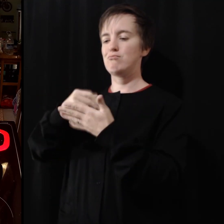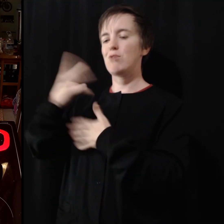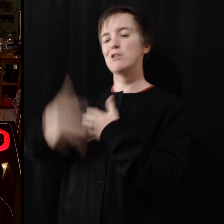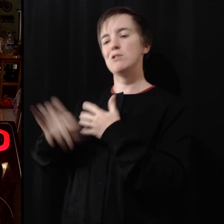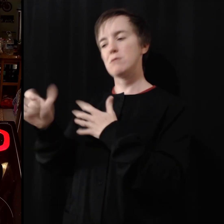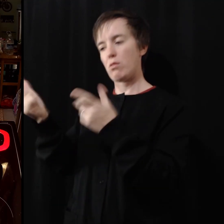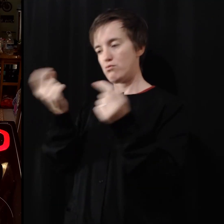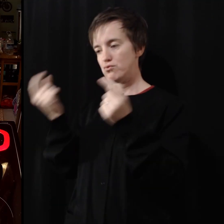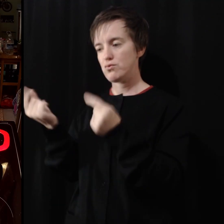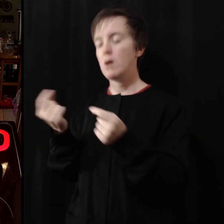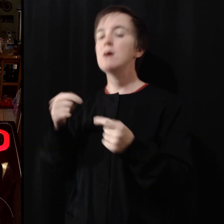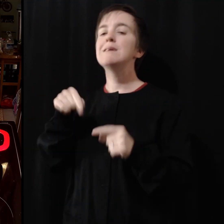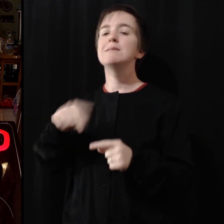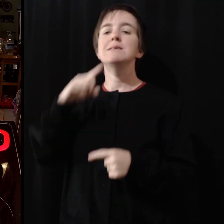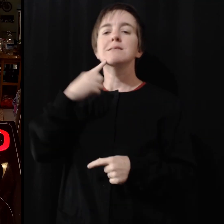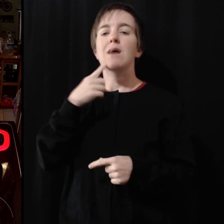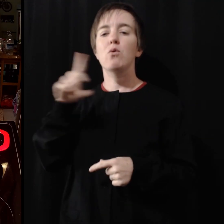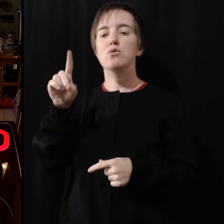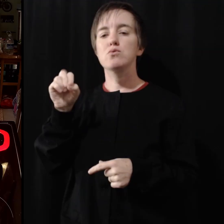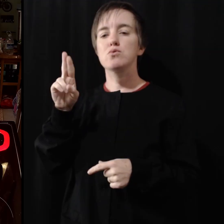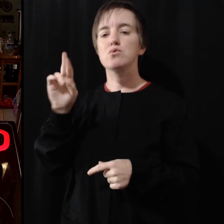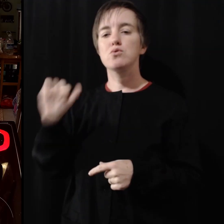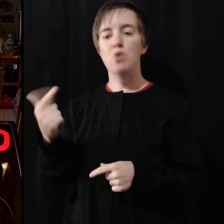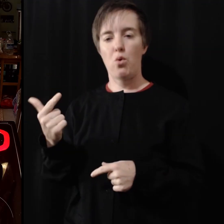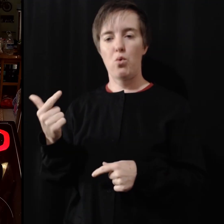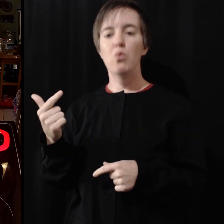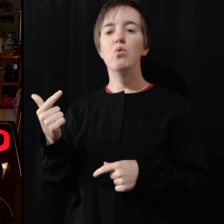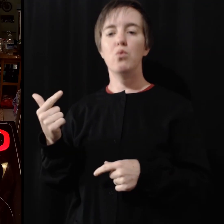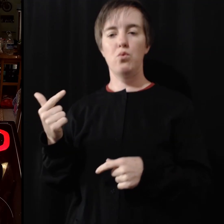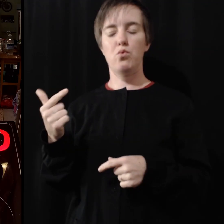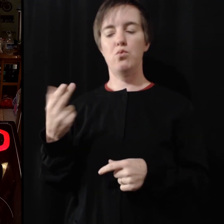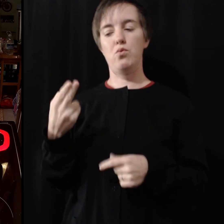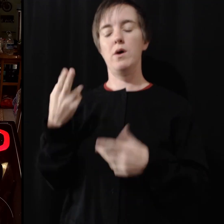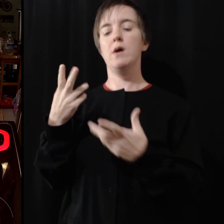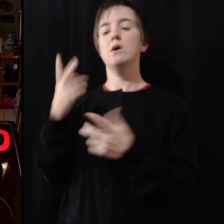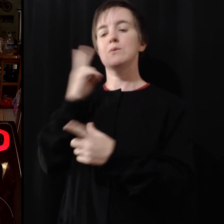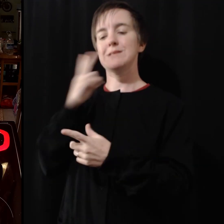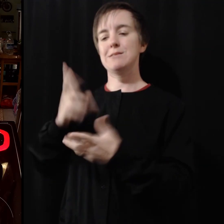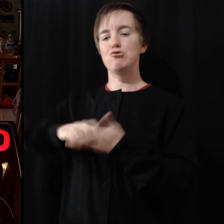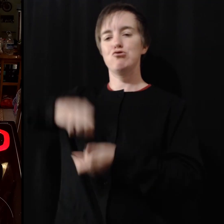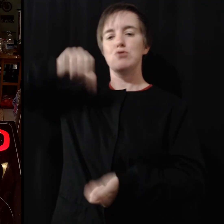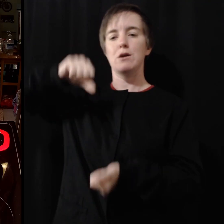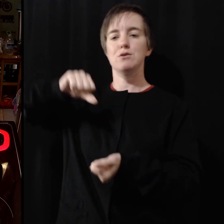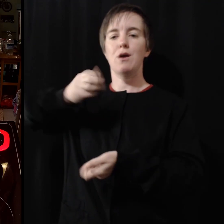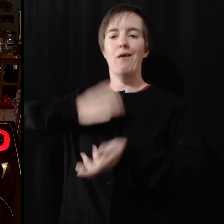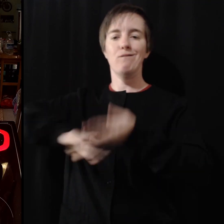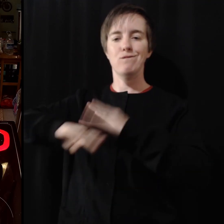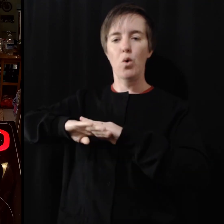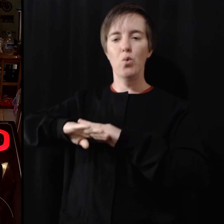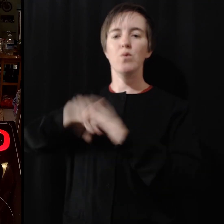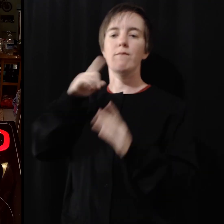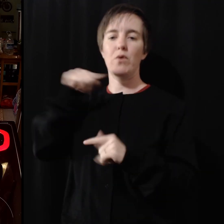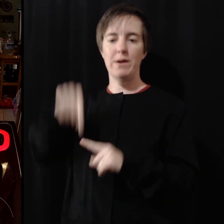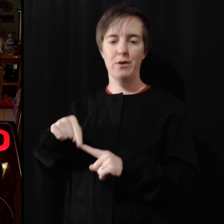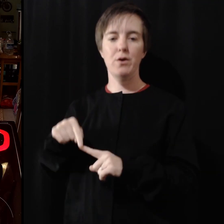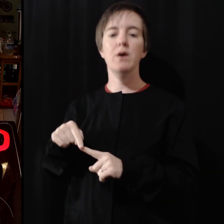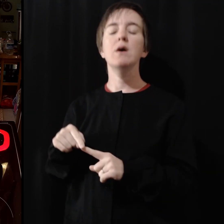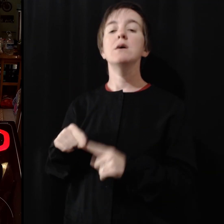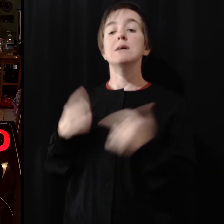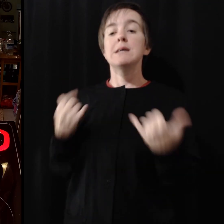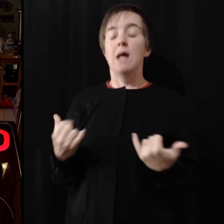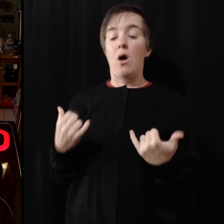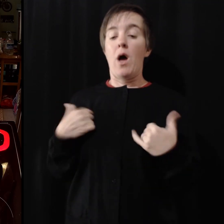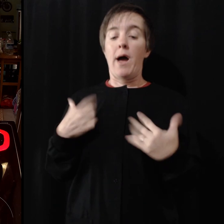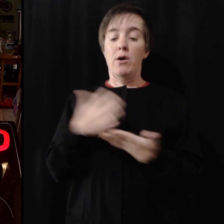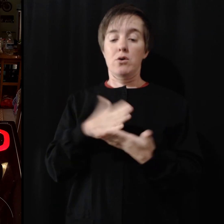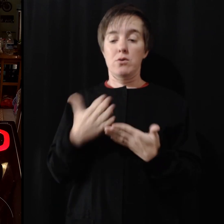my sourdough loaves. I am doing a stretch and fold here for 1 loaf. I